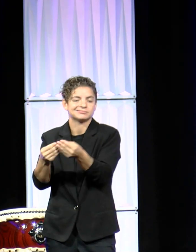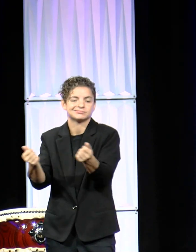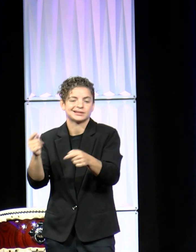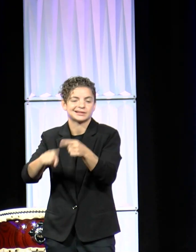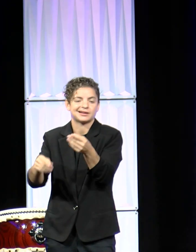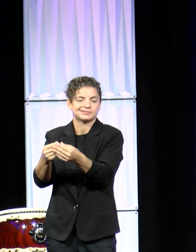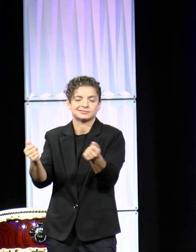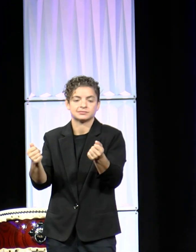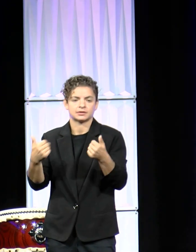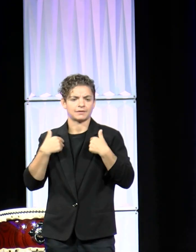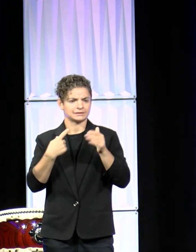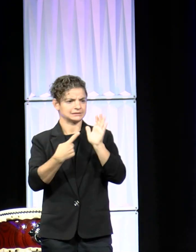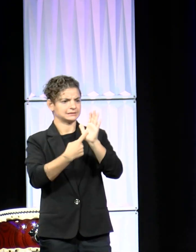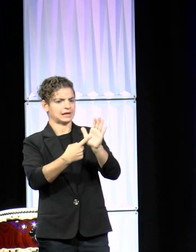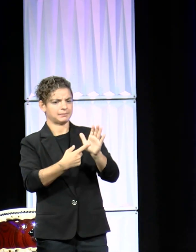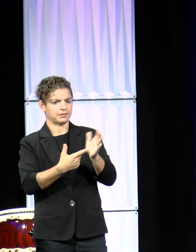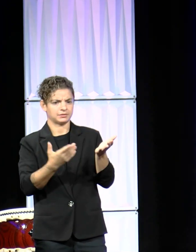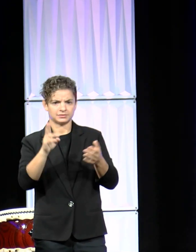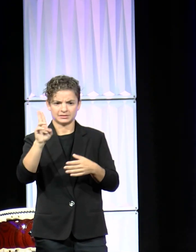here in the United States in the past.